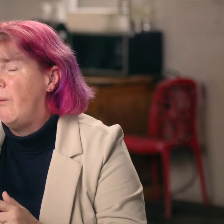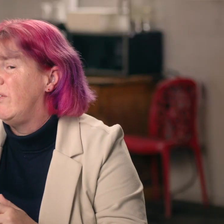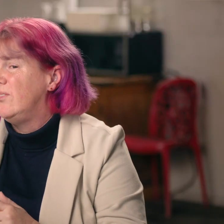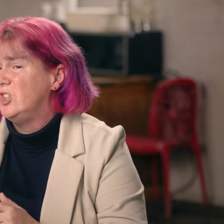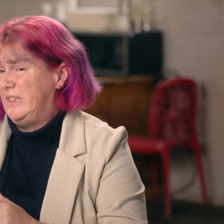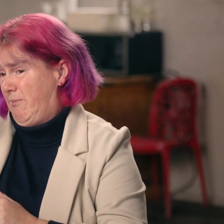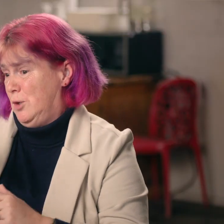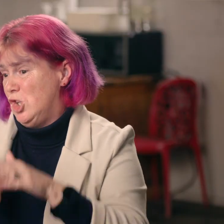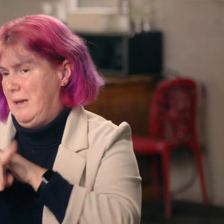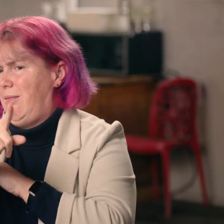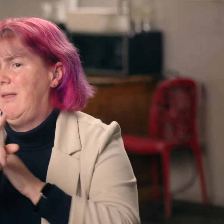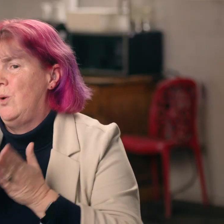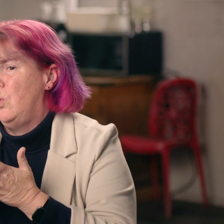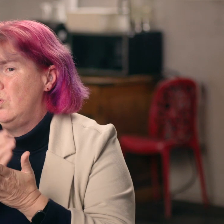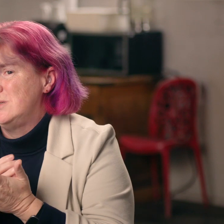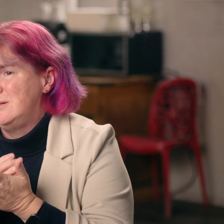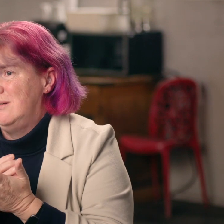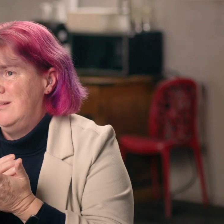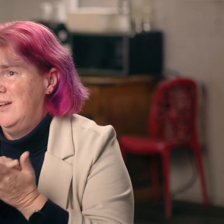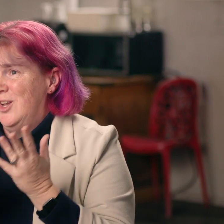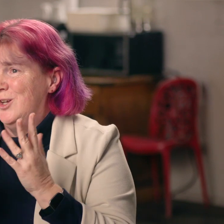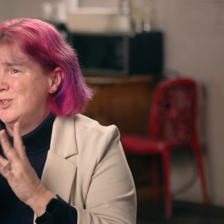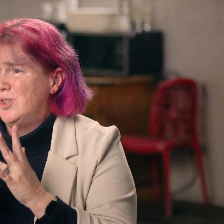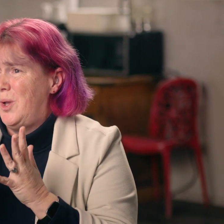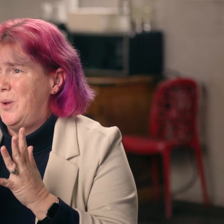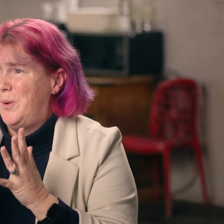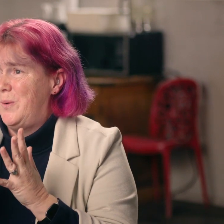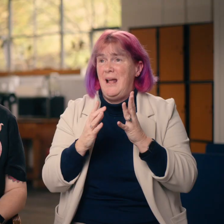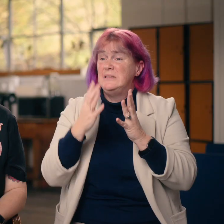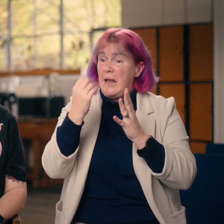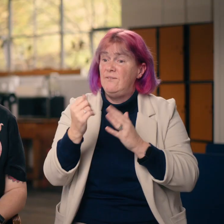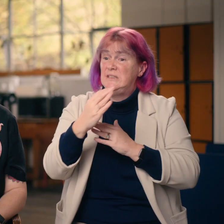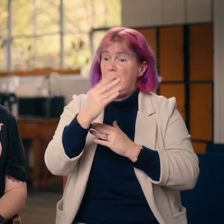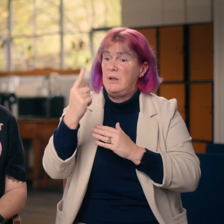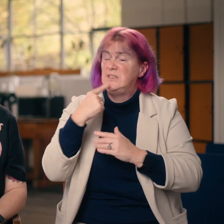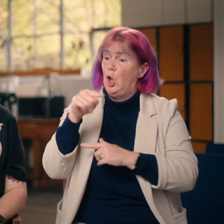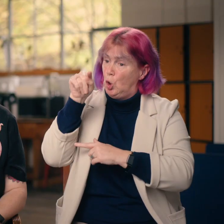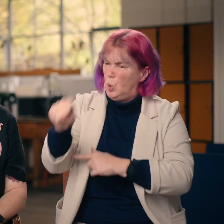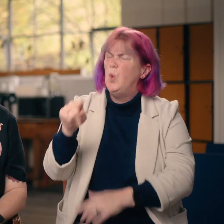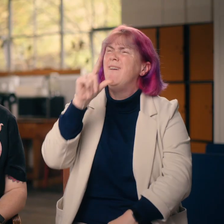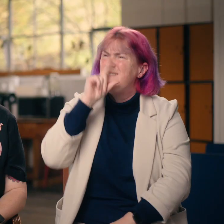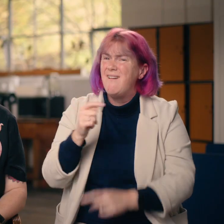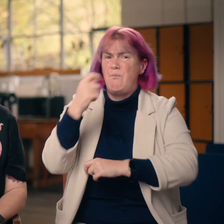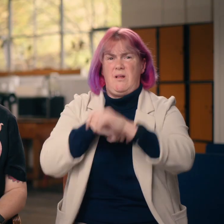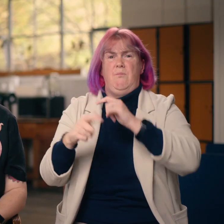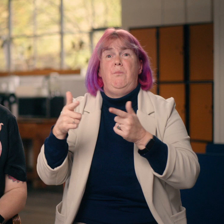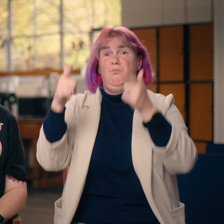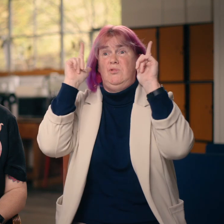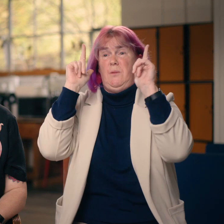and I believe I was the first deaf person to ever participate in the course. So to have someone say to me, "Marnie,